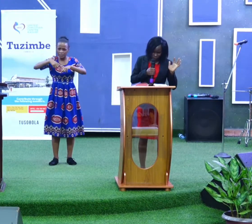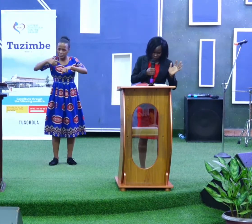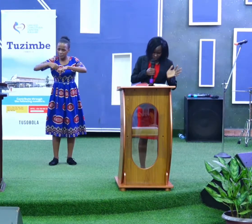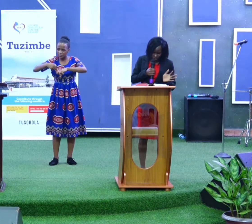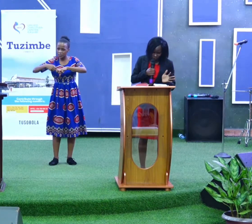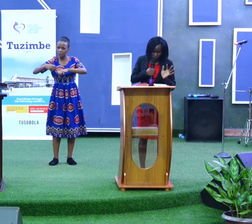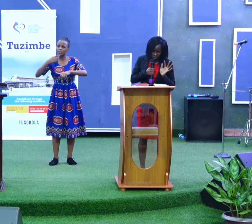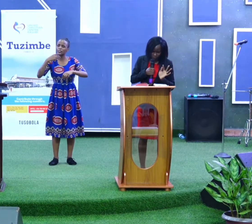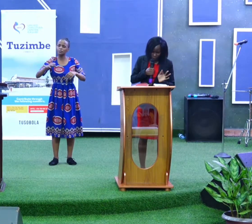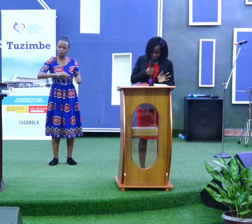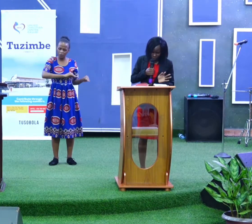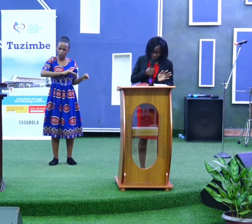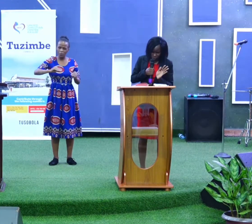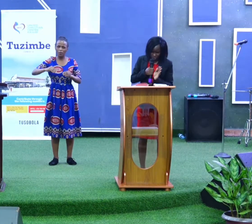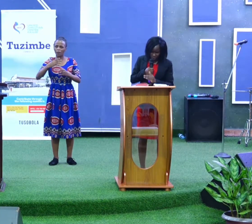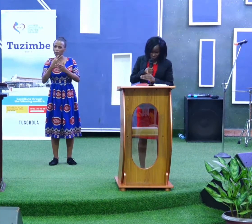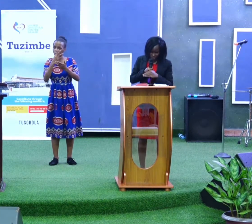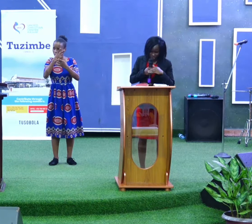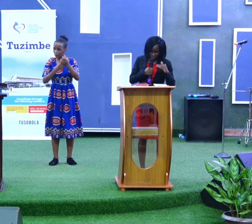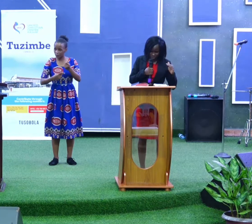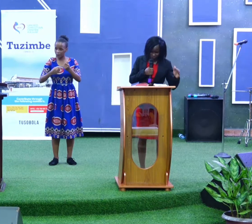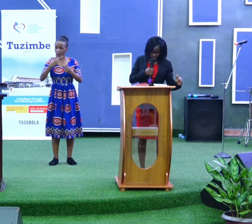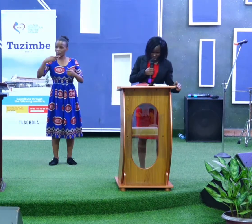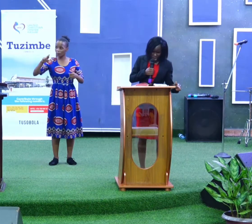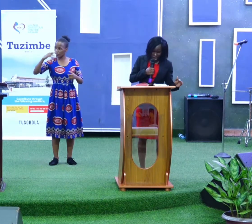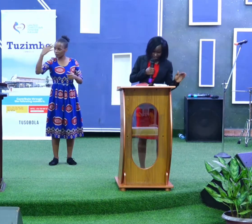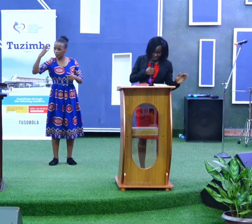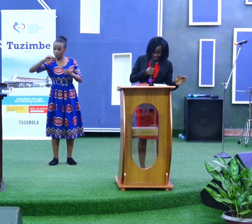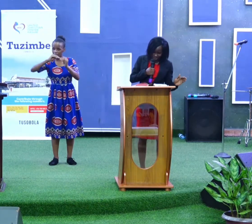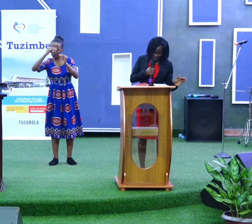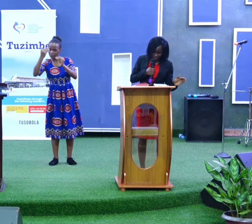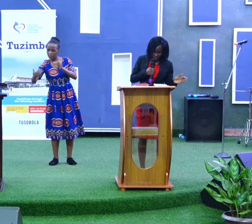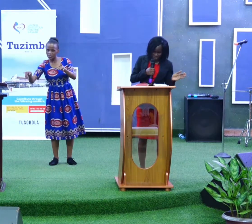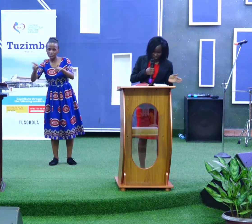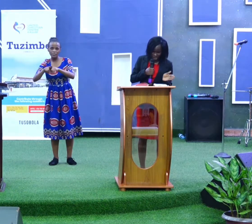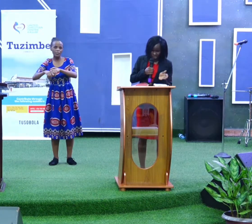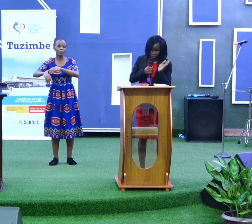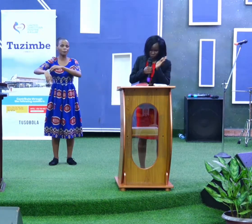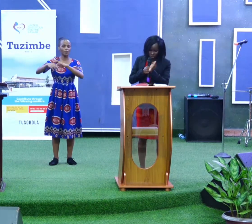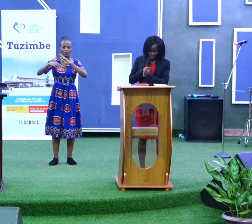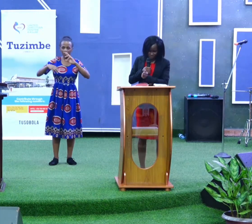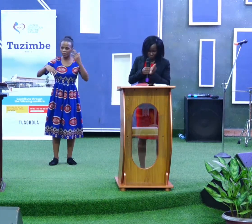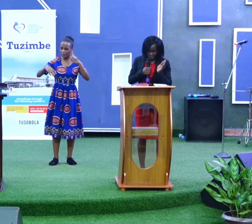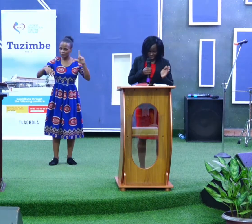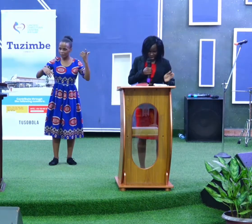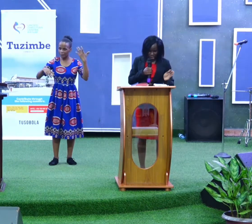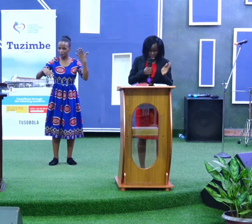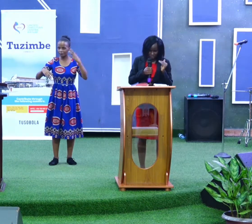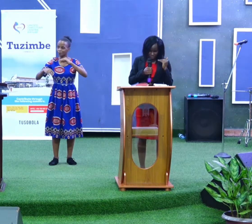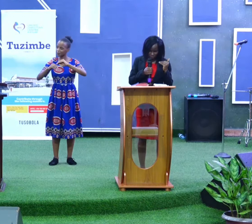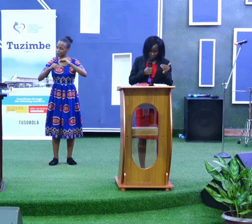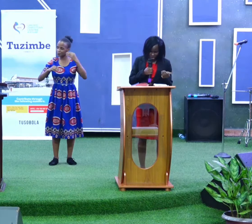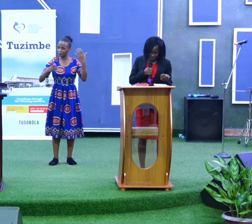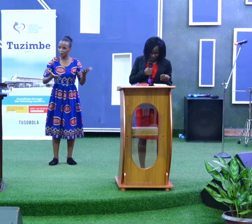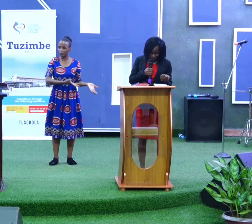Joseph took them both, Ephraim with his right hand towards Israel's left hand, and Manasseh with his left hand towards Israel's right hand,